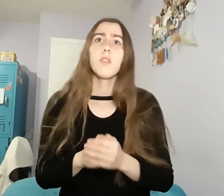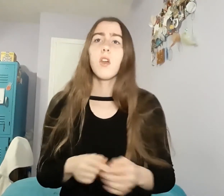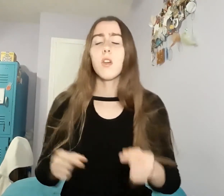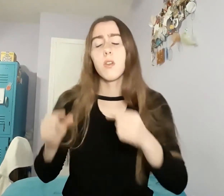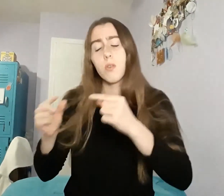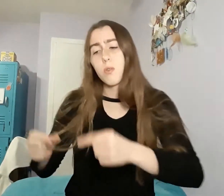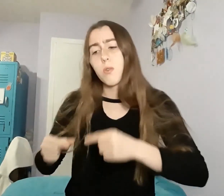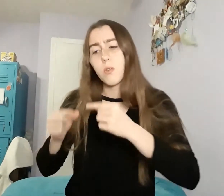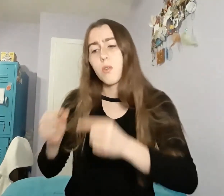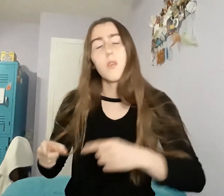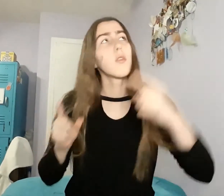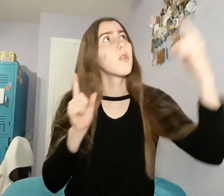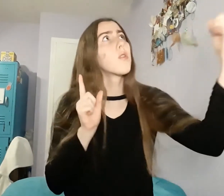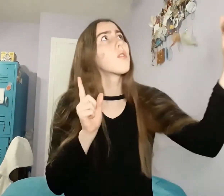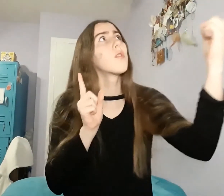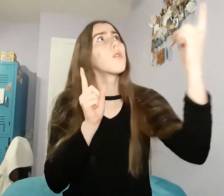there. Meet me in the struggle.